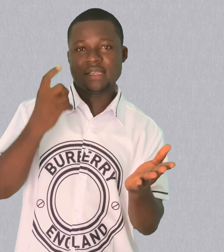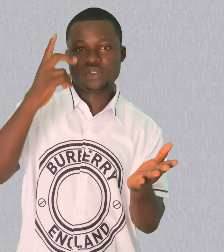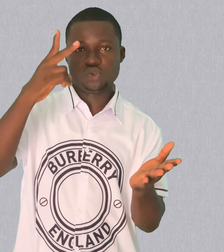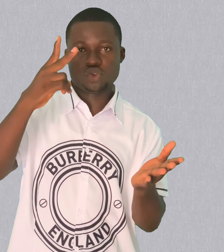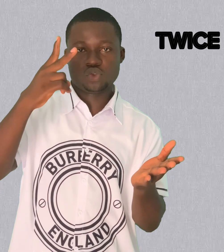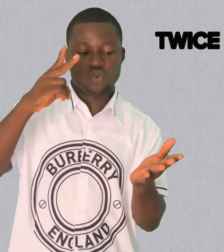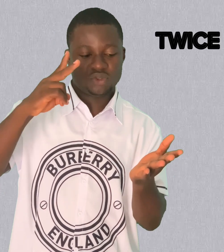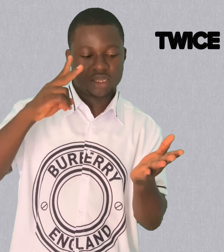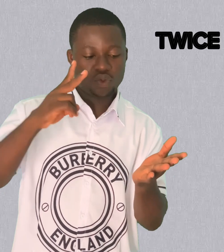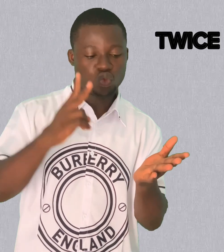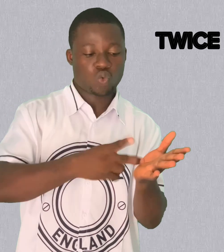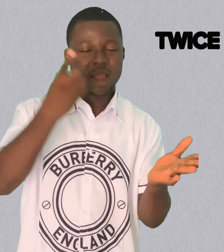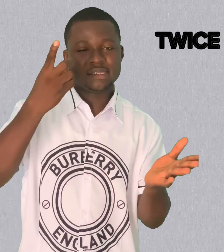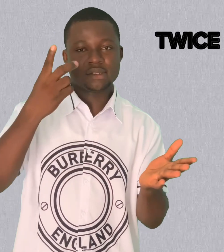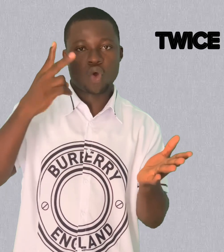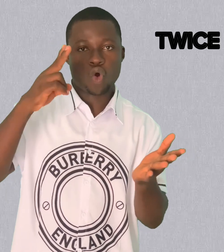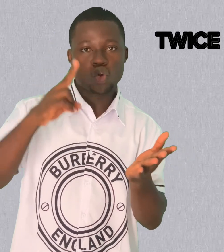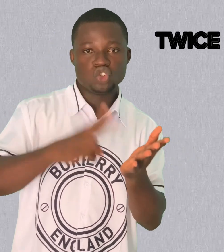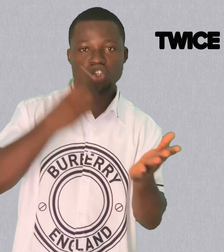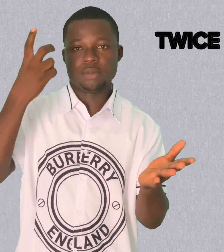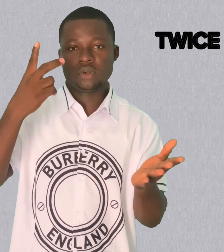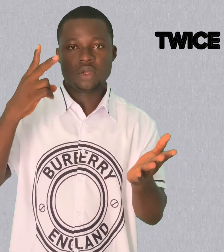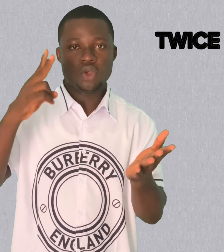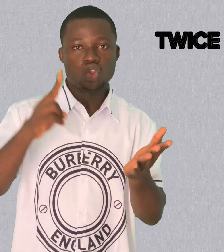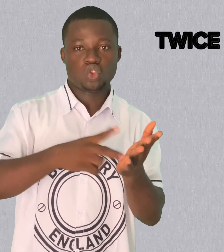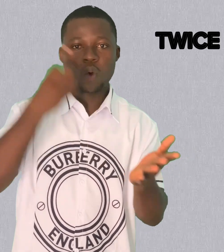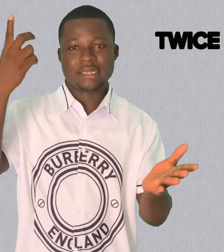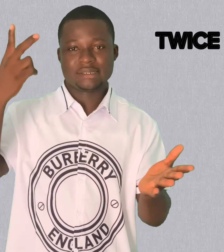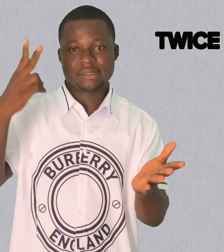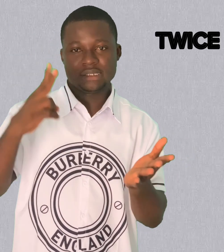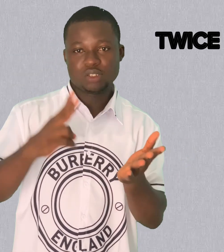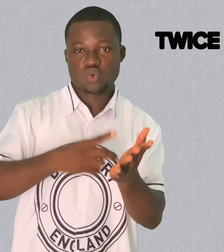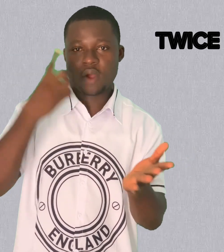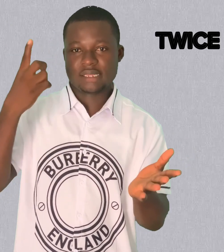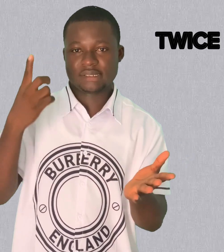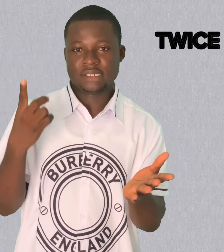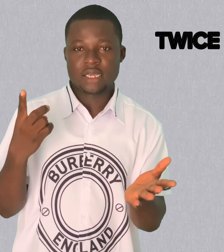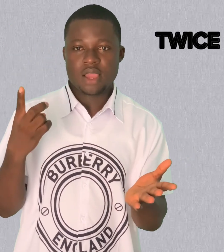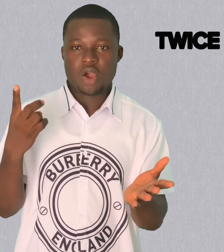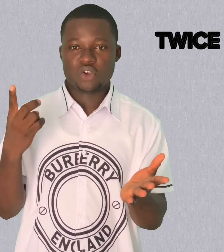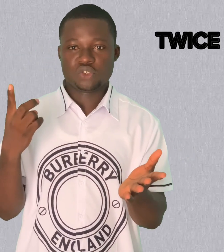use your two. Say twice or double. Twice. Twice. Also, we